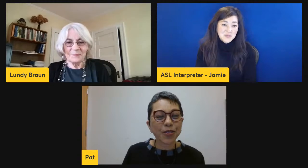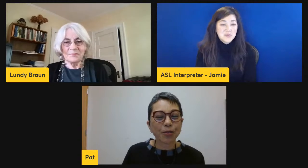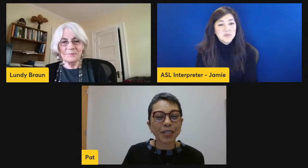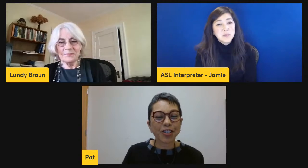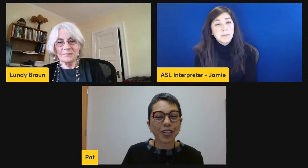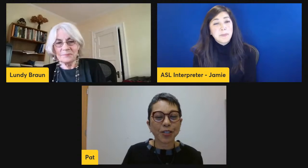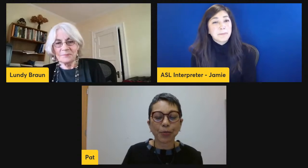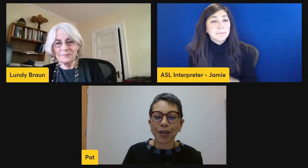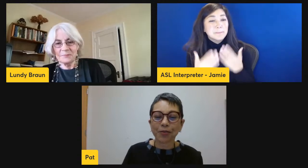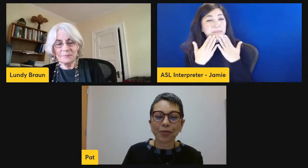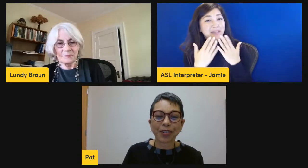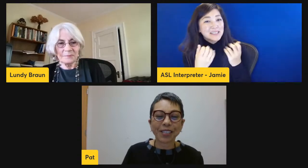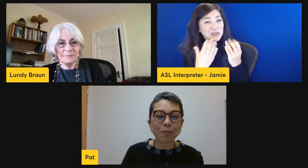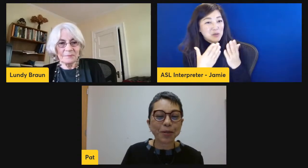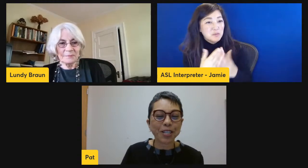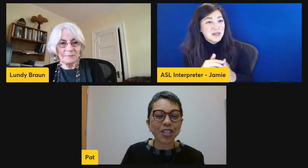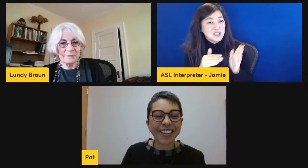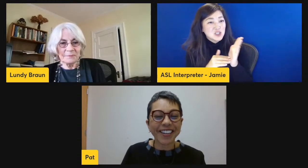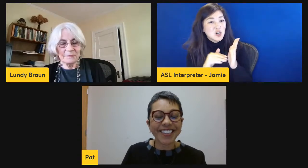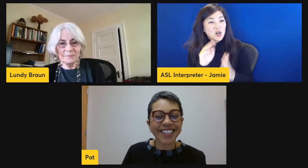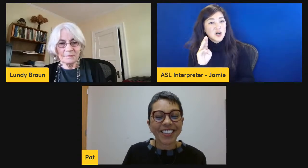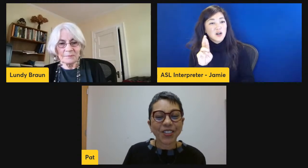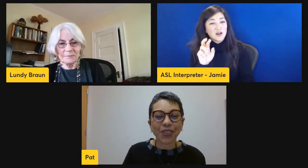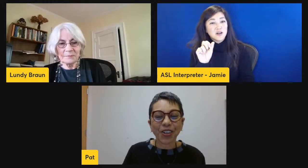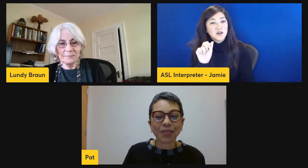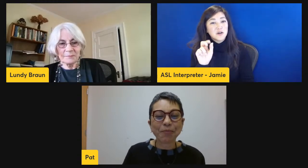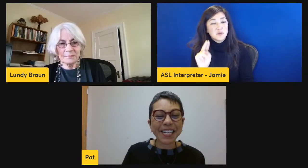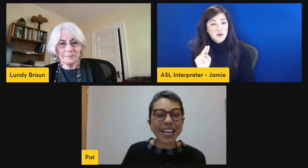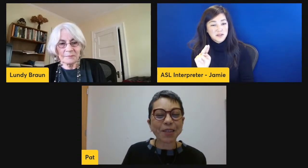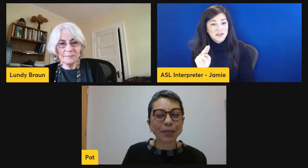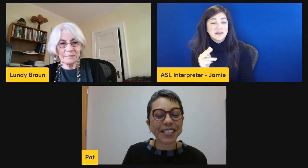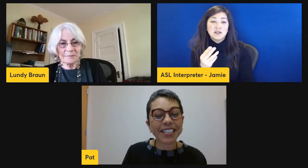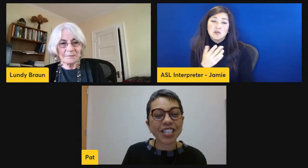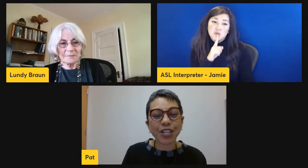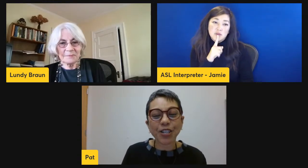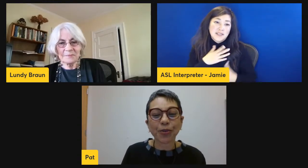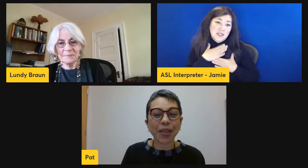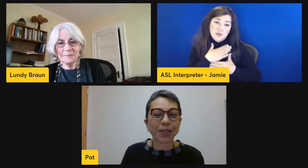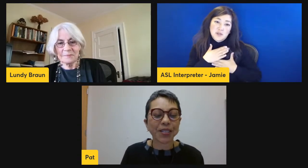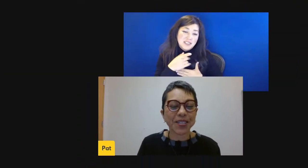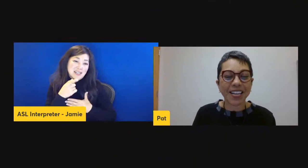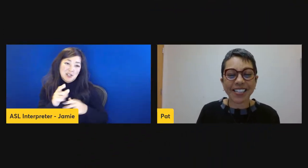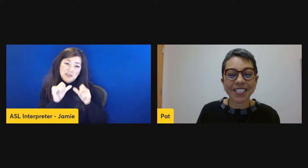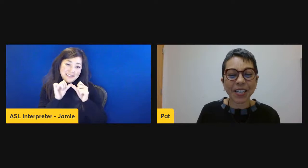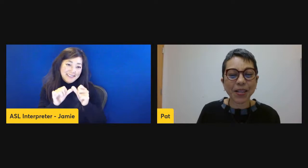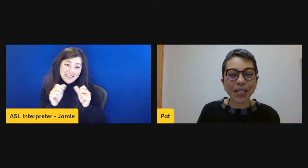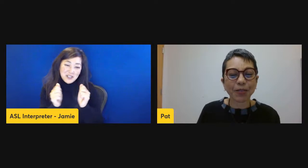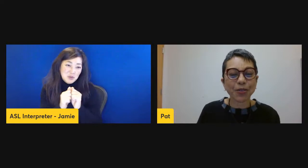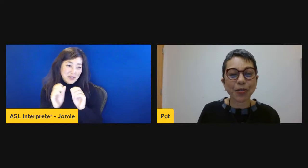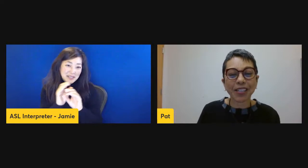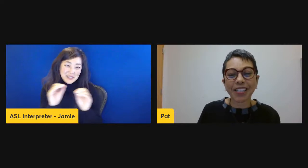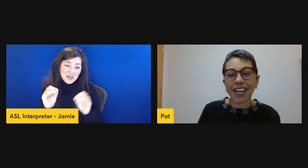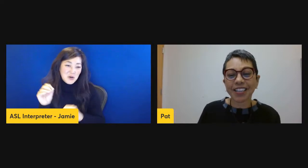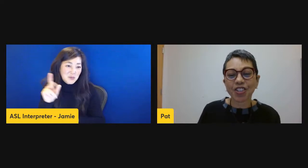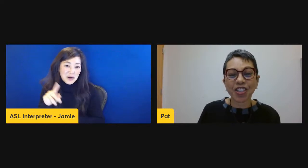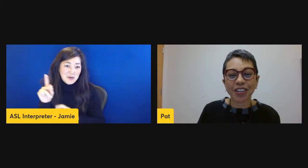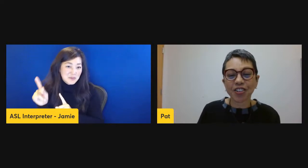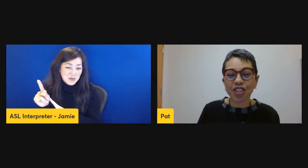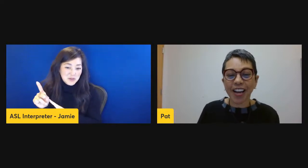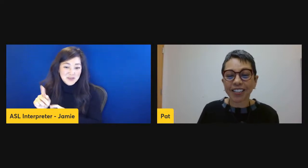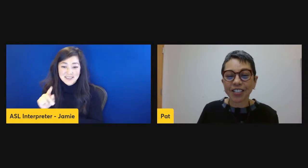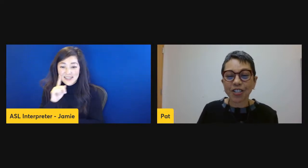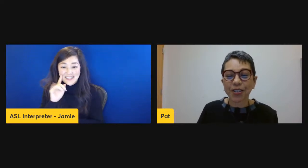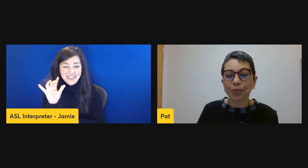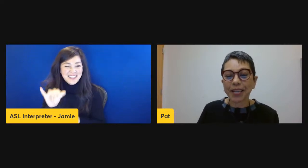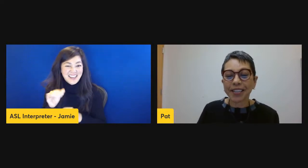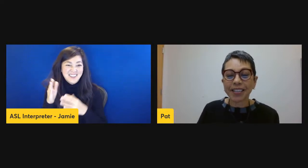Thank you so much, Dr. Braun. Really appreciate your being able to continue without the slides. And I think it was really a